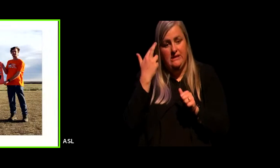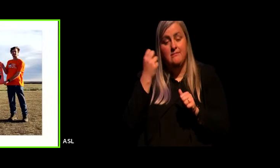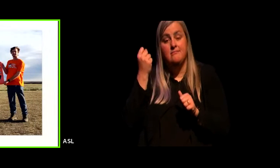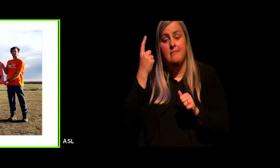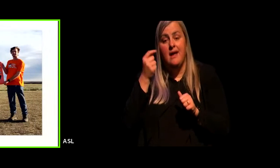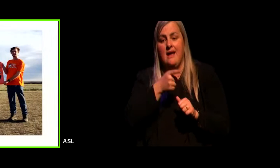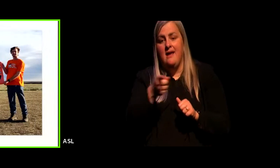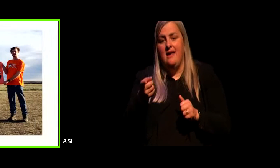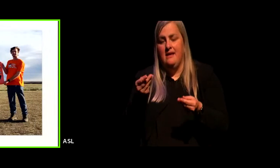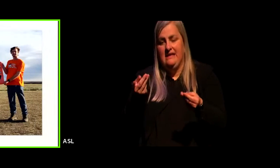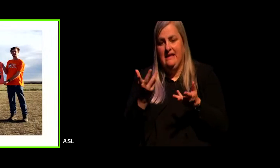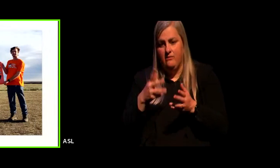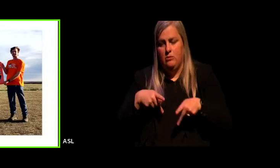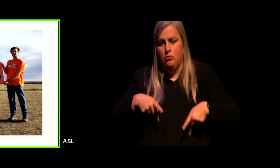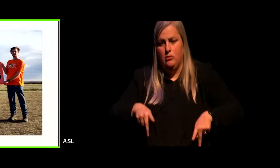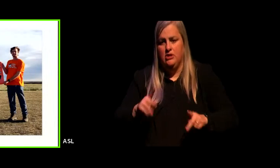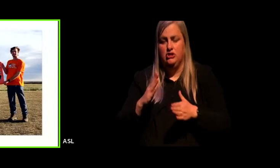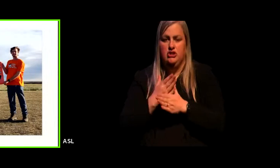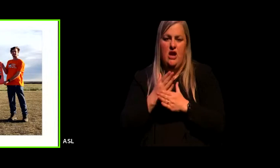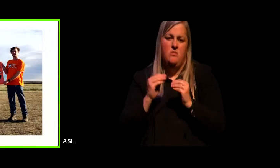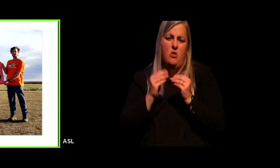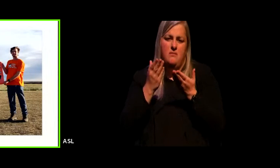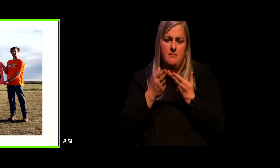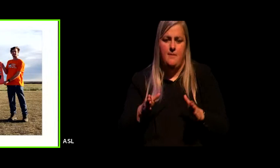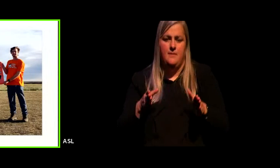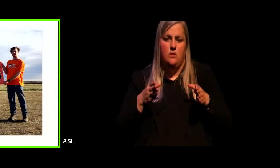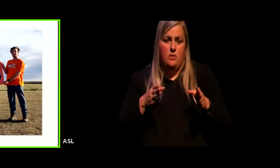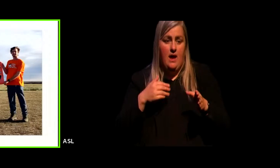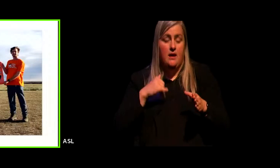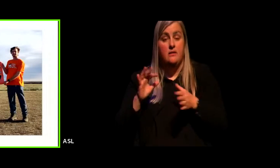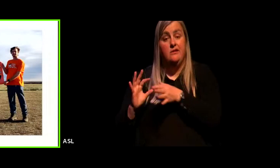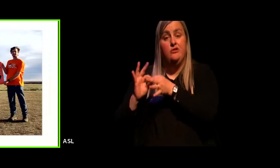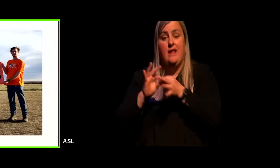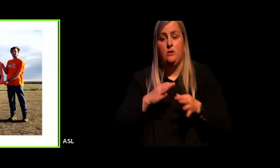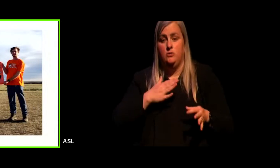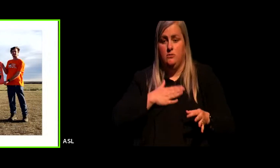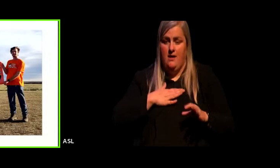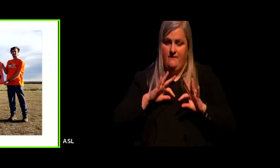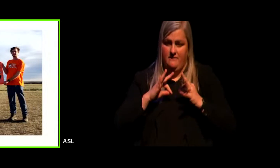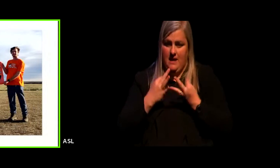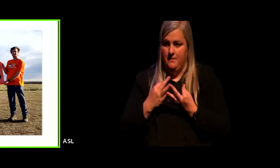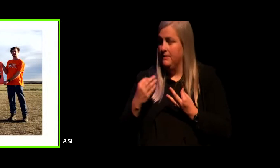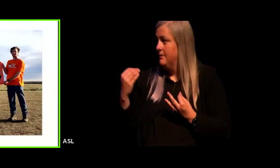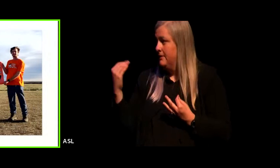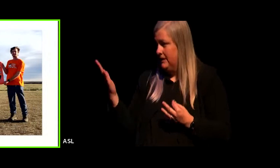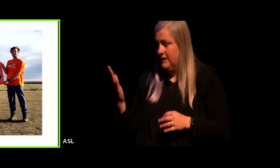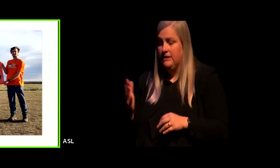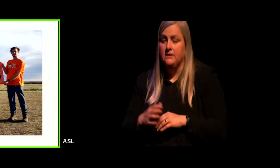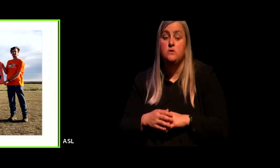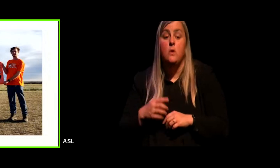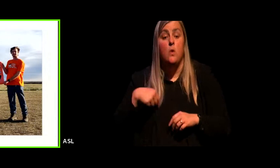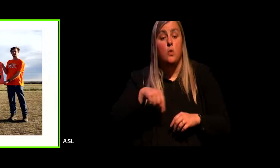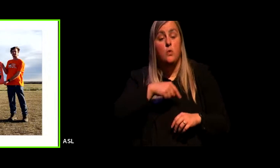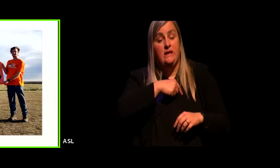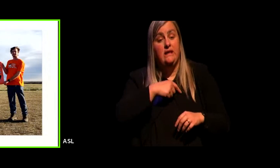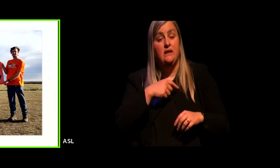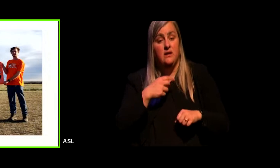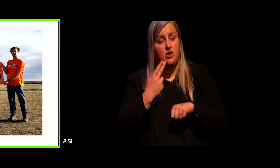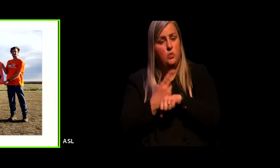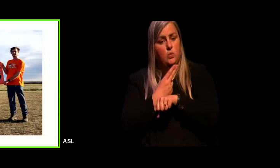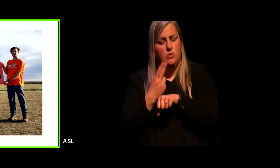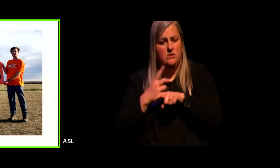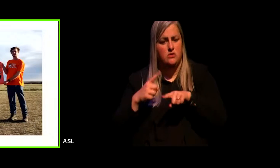share in a public way, and also specifically relates to me and my family. So we have been